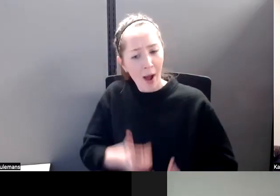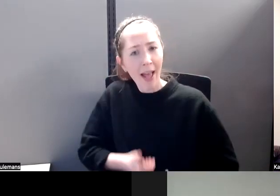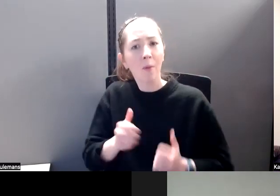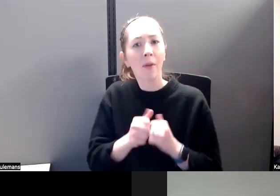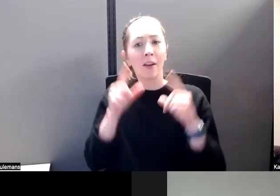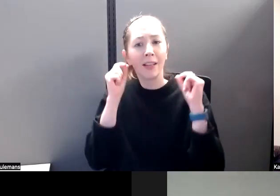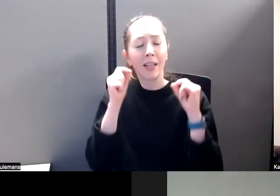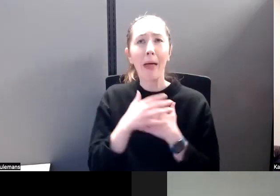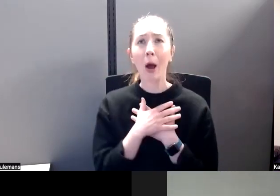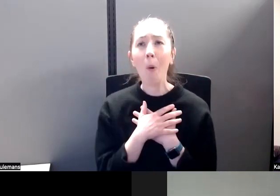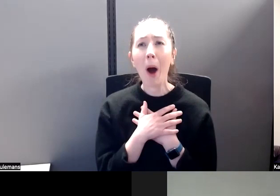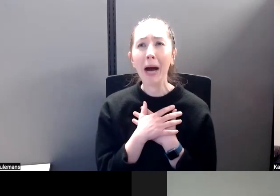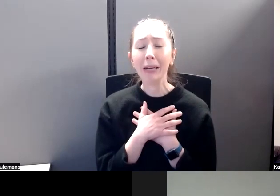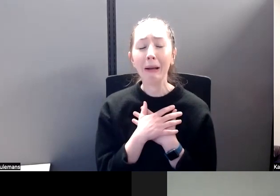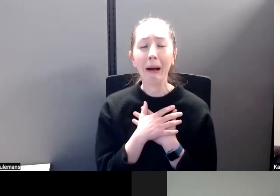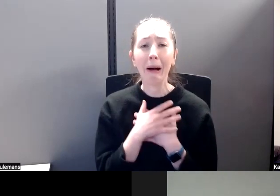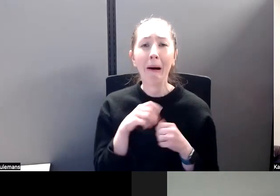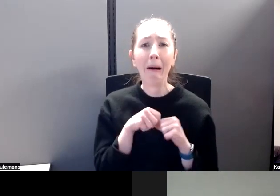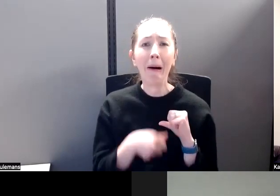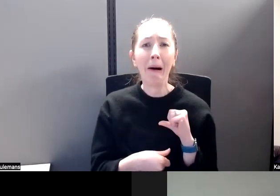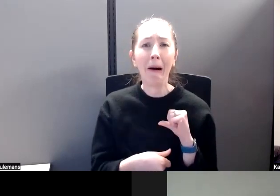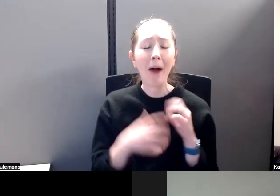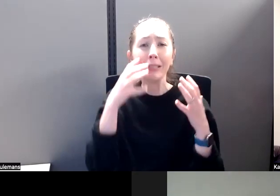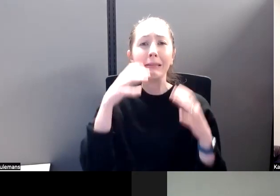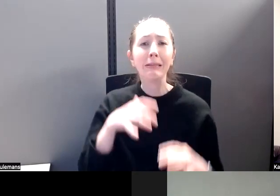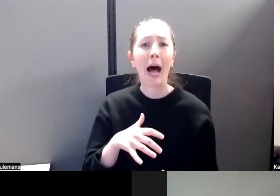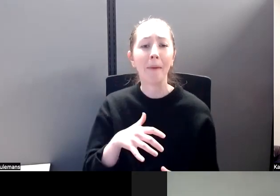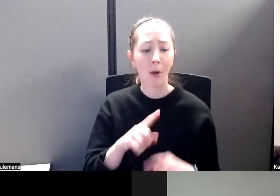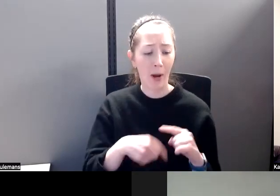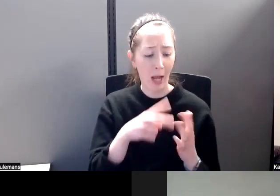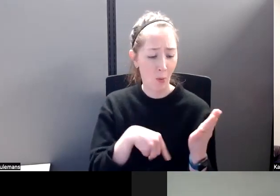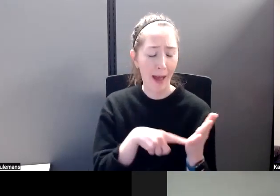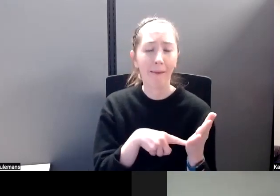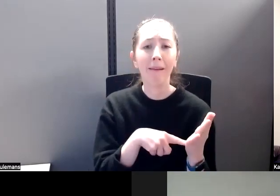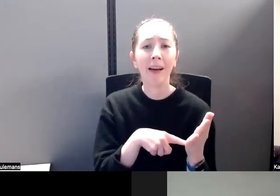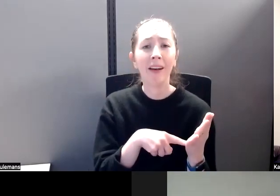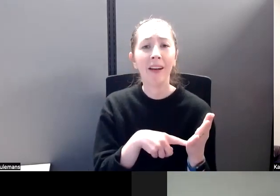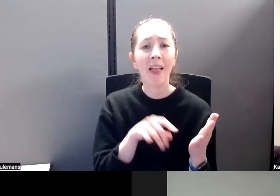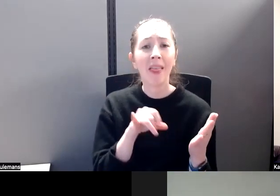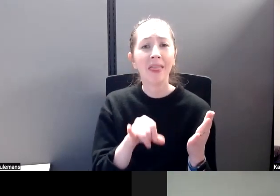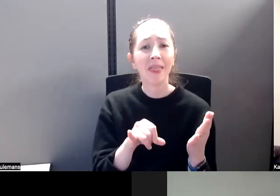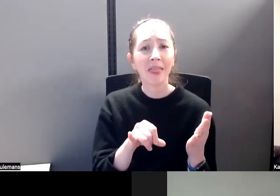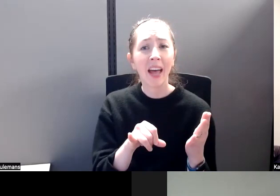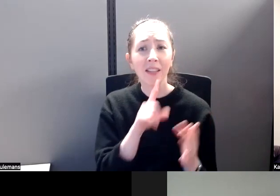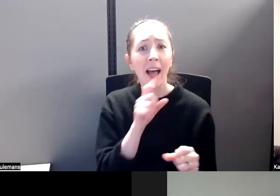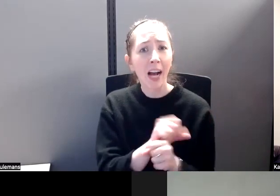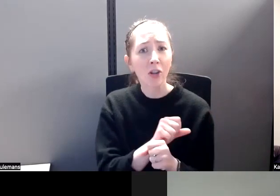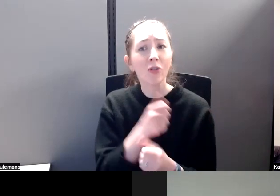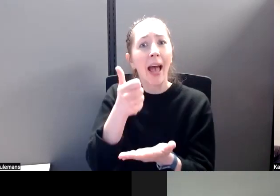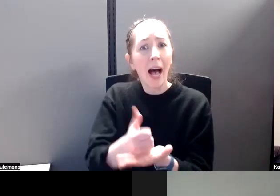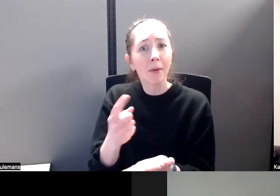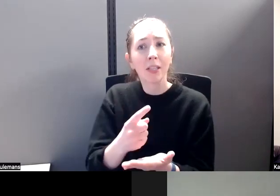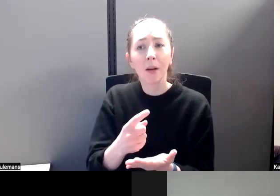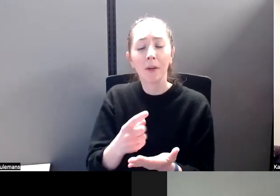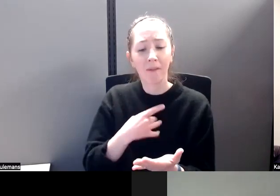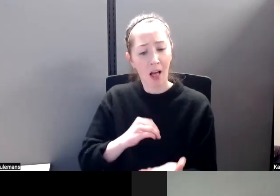like, what? Oh my God. You know, I was like sobbing when I read that, because like that's actively helping somebody feel good about